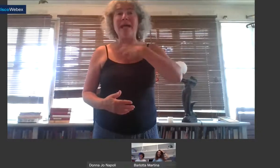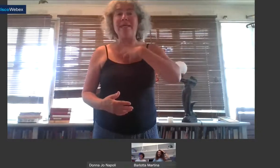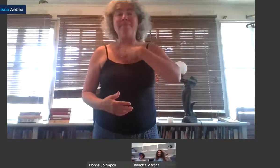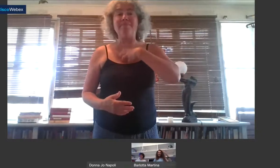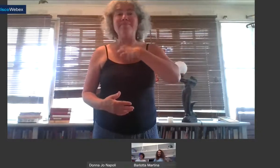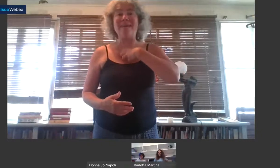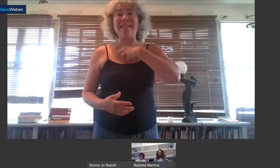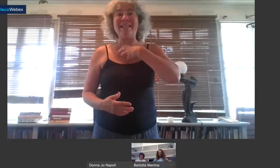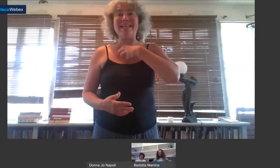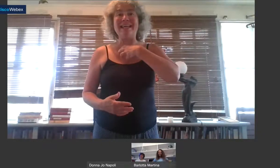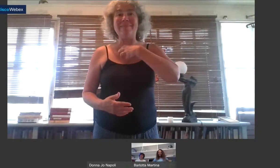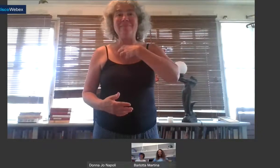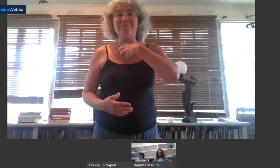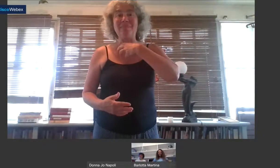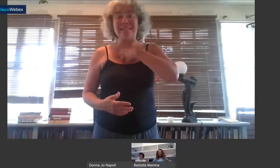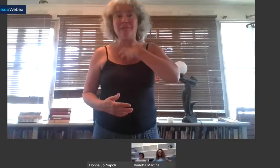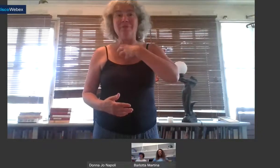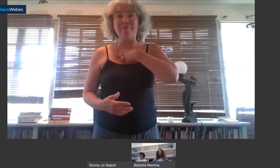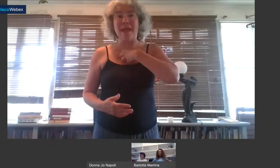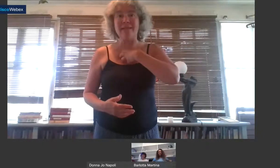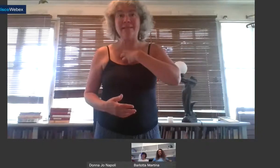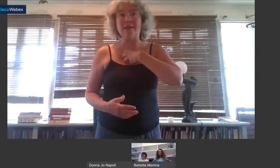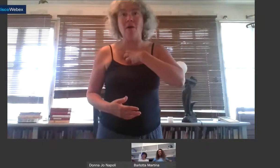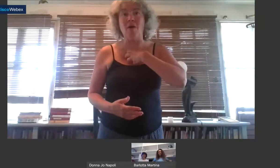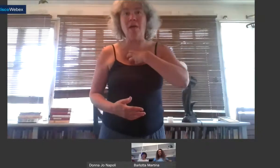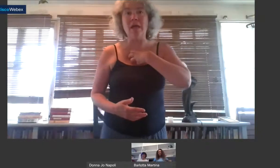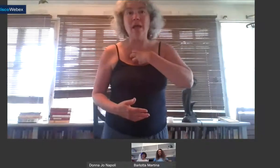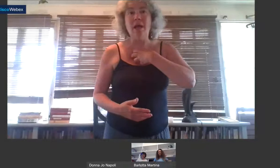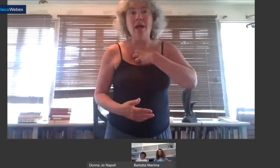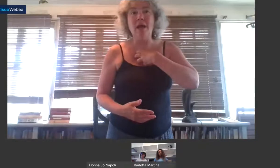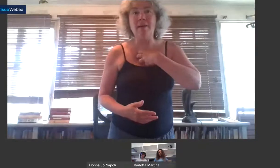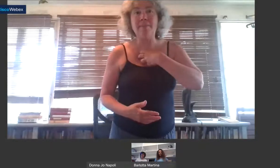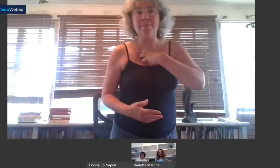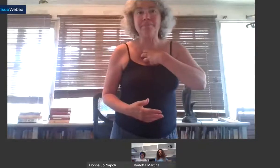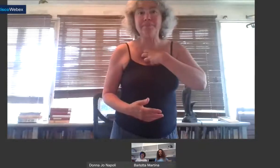my center of mass at all.